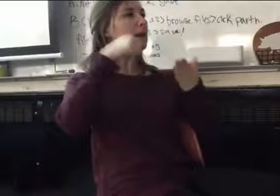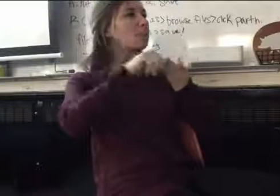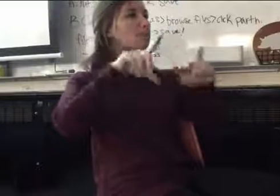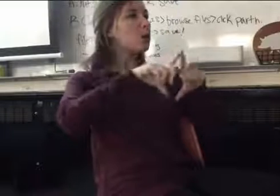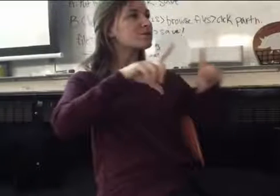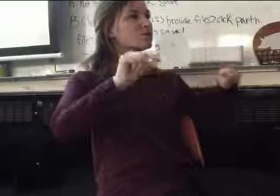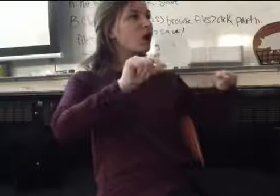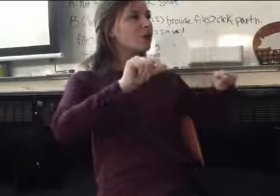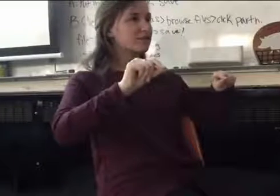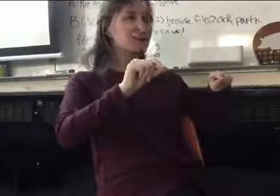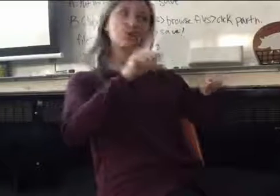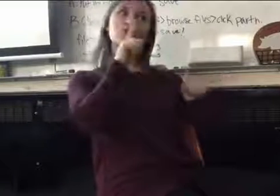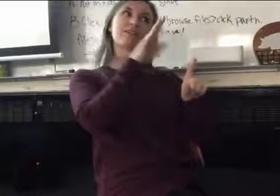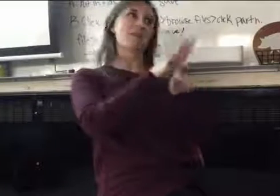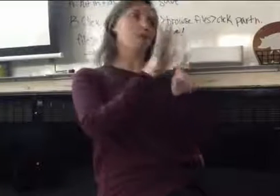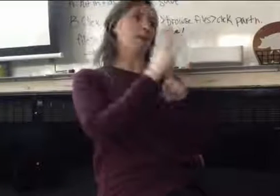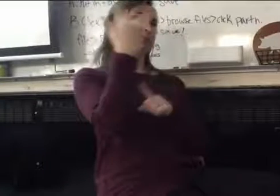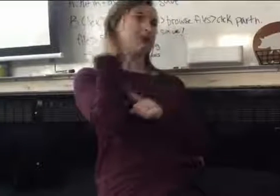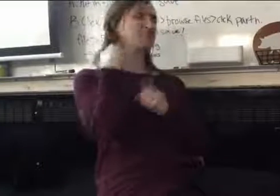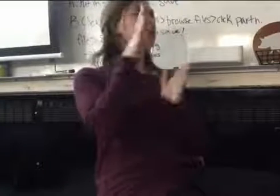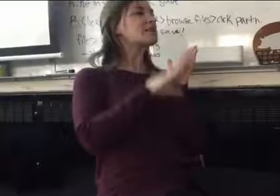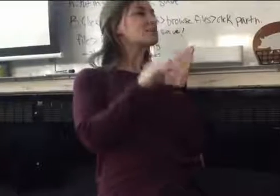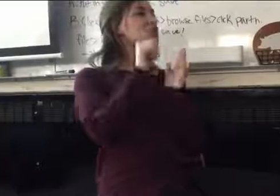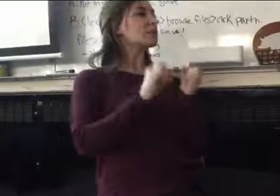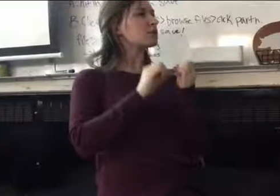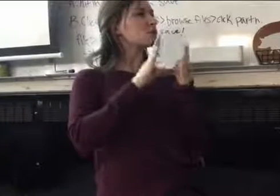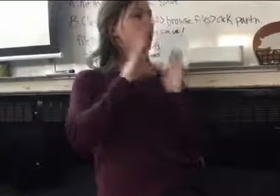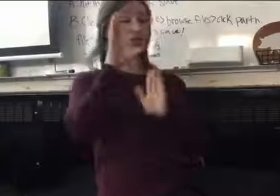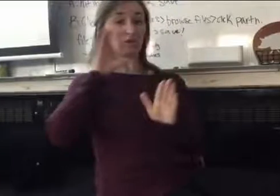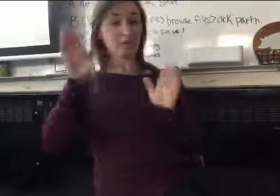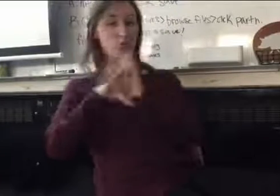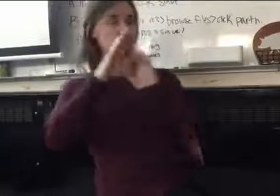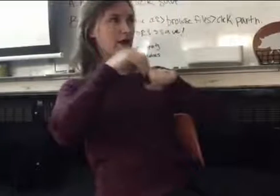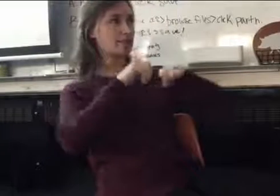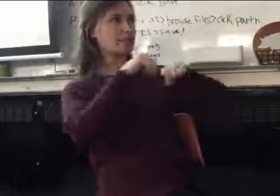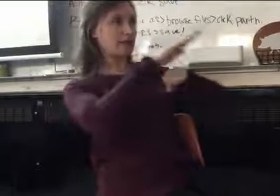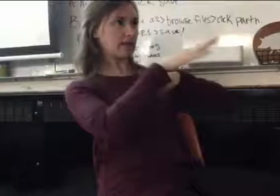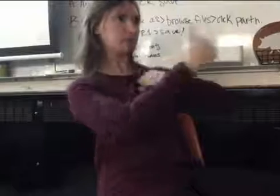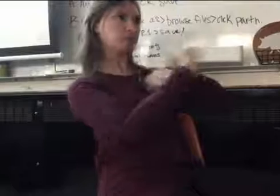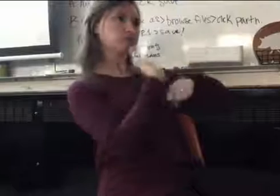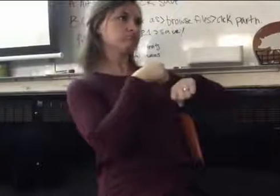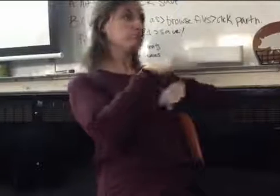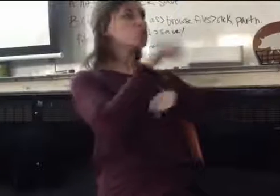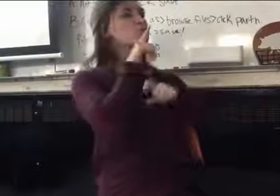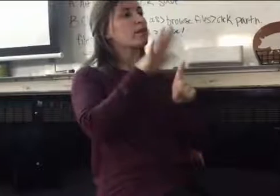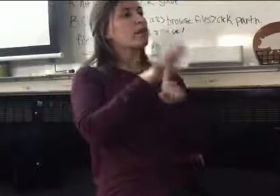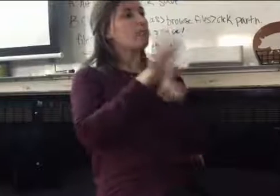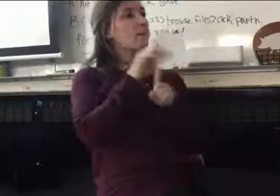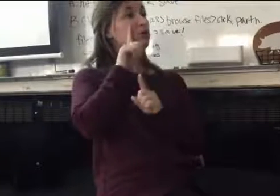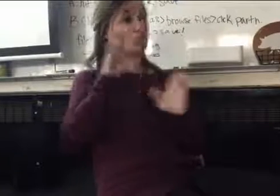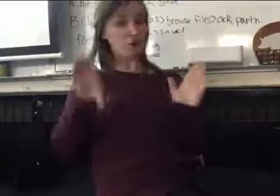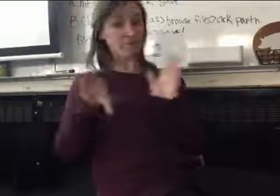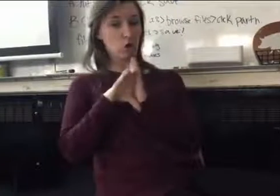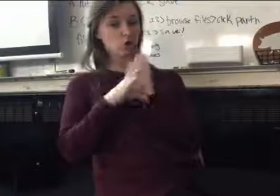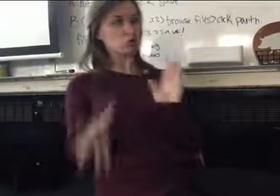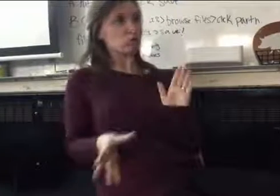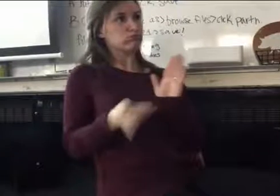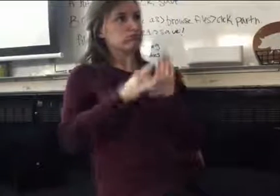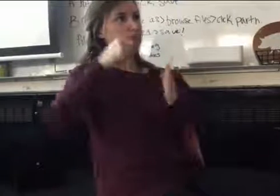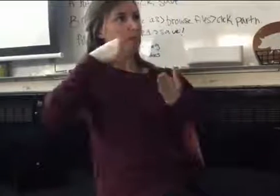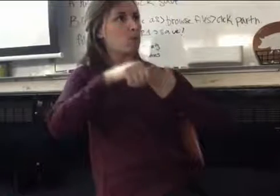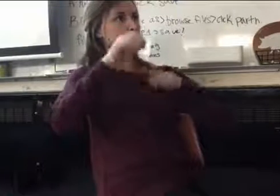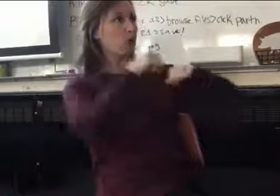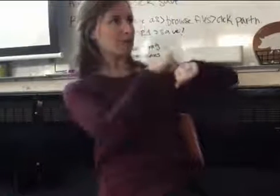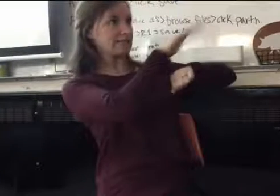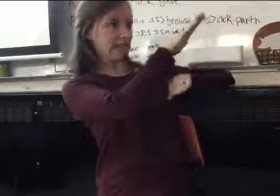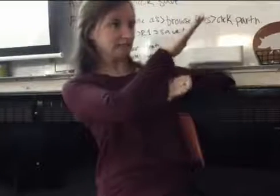postcard? That was actually very popular because it was the cheapest way to send photographs back and forth. So it was pretty popular to send photographs like this as a postcard. Now